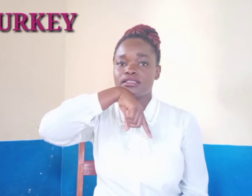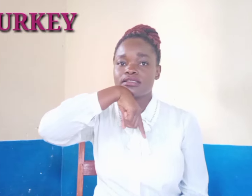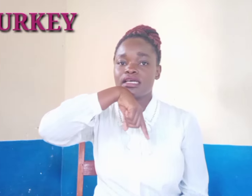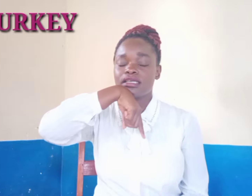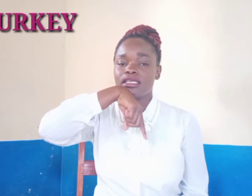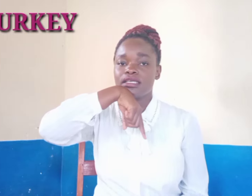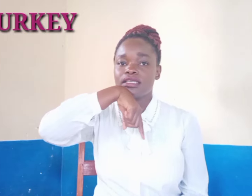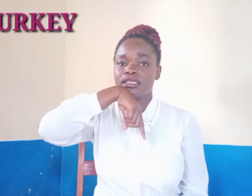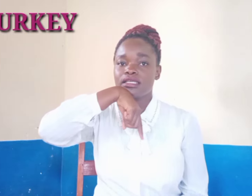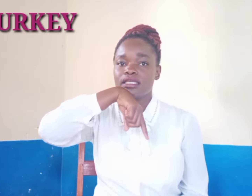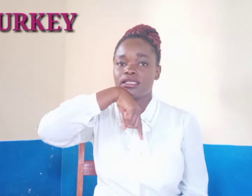Turkey.